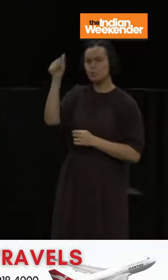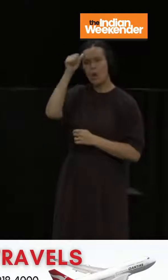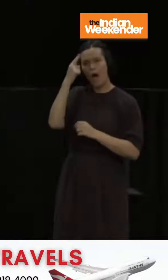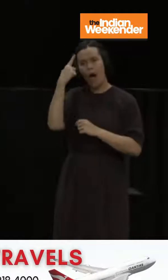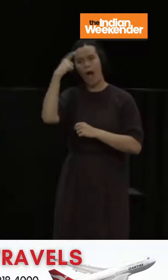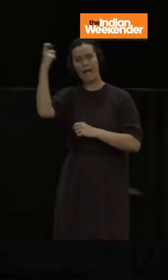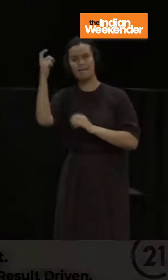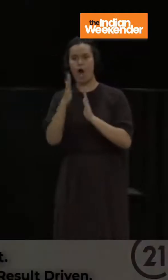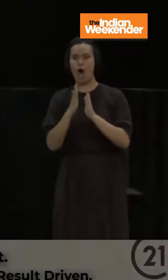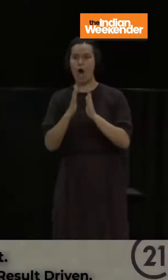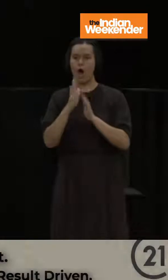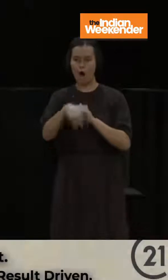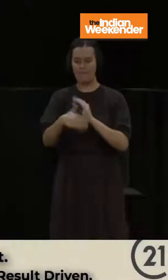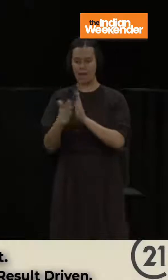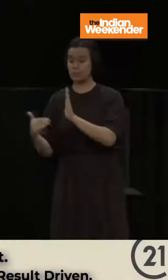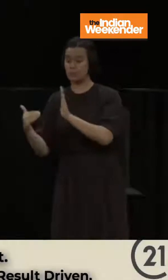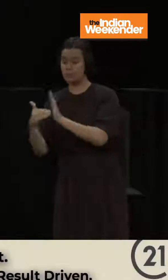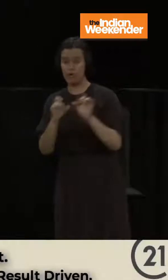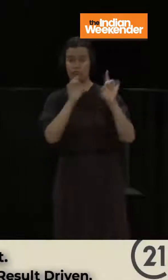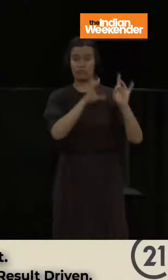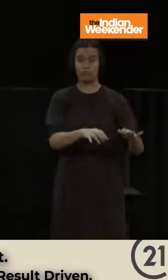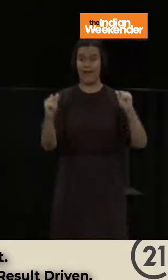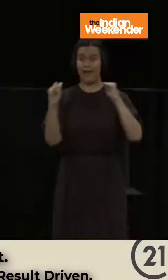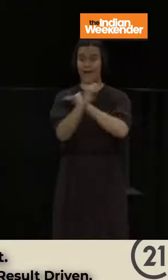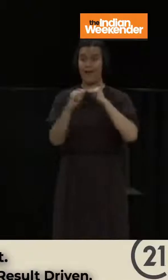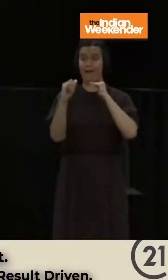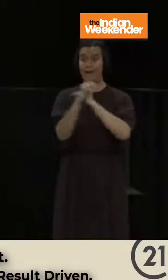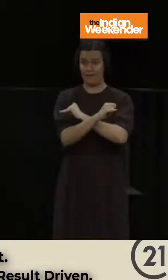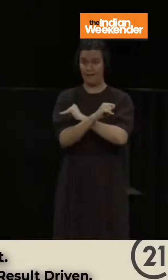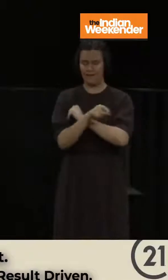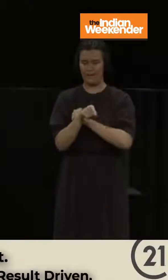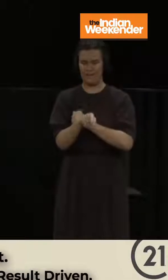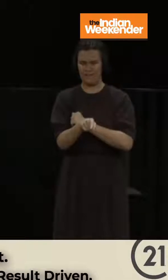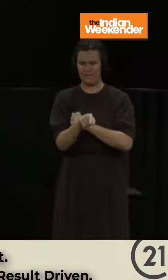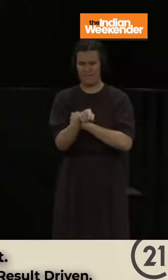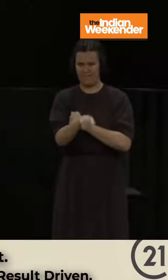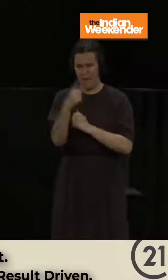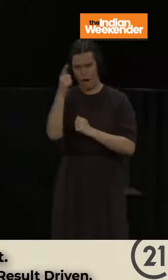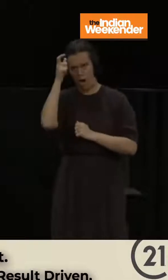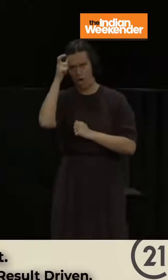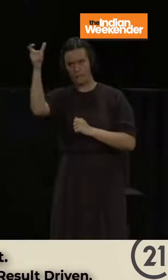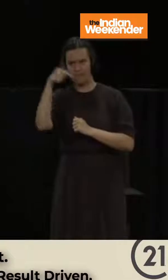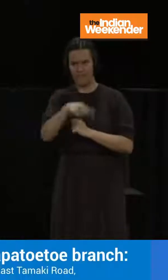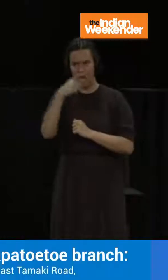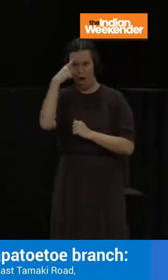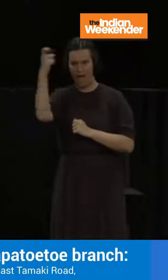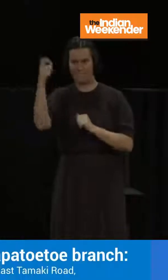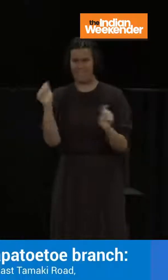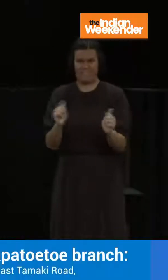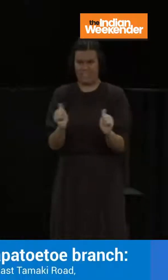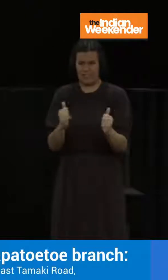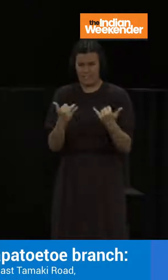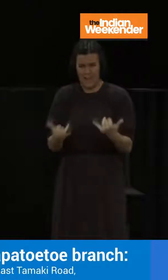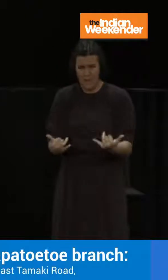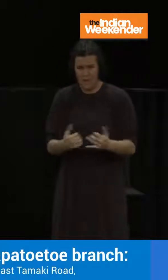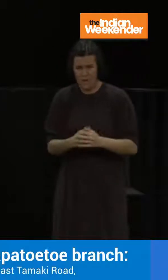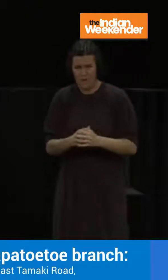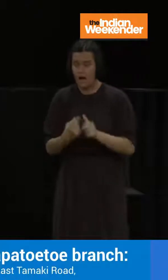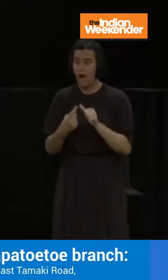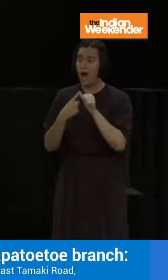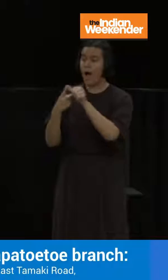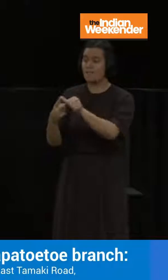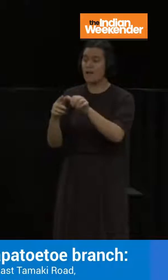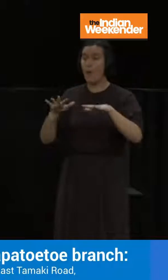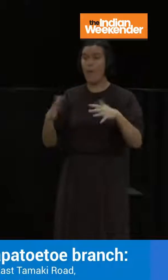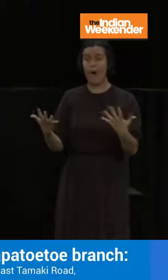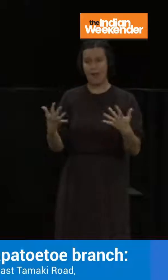been knocked down, down, down. Now we're at a point that there doesn't seem to be a bubble in existence. I think the reality is we are moving to reopen the border, and